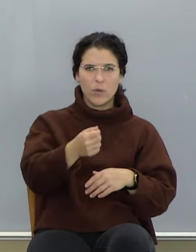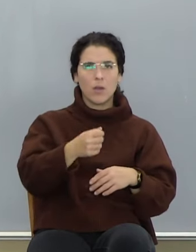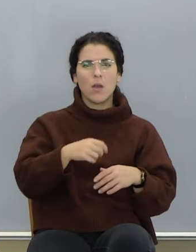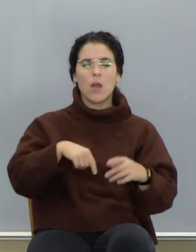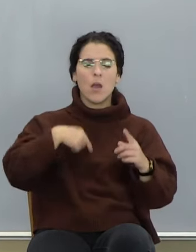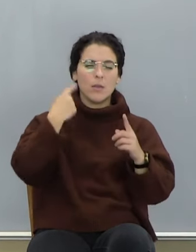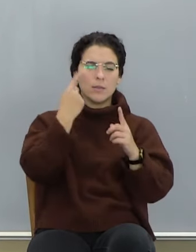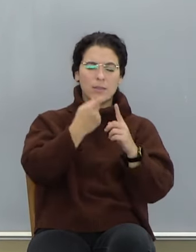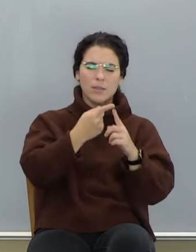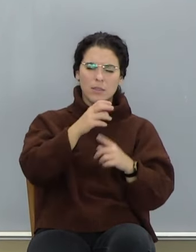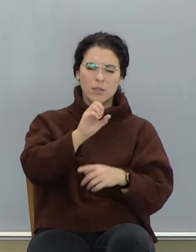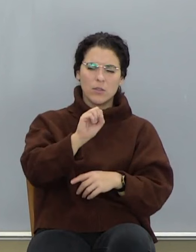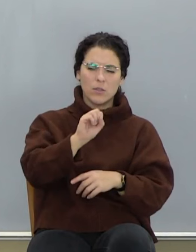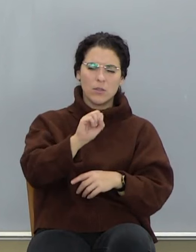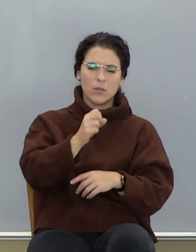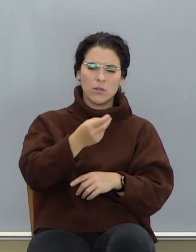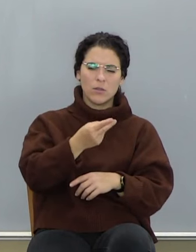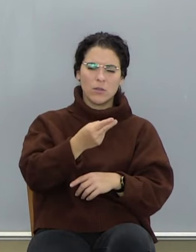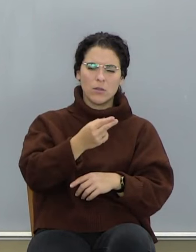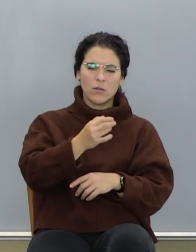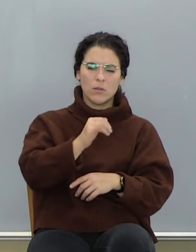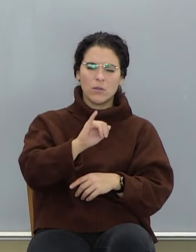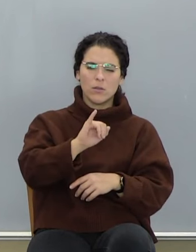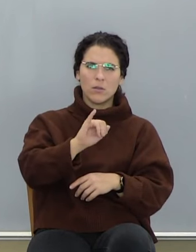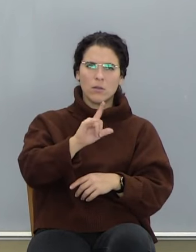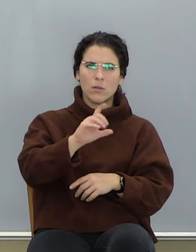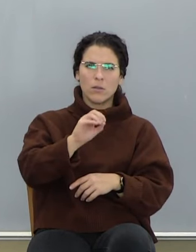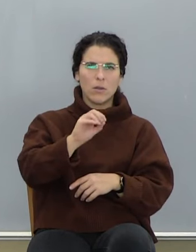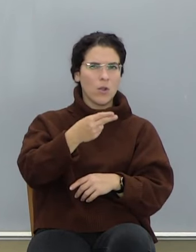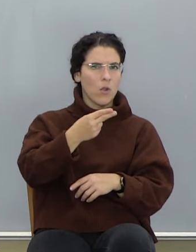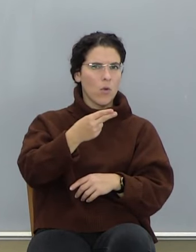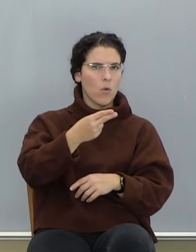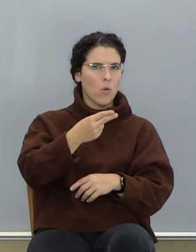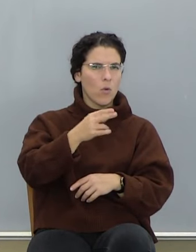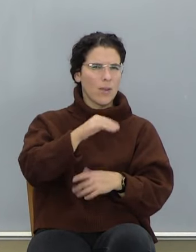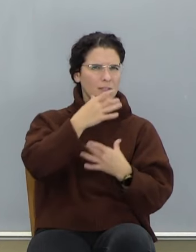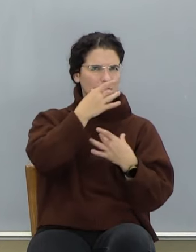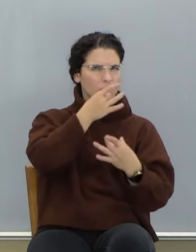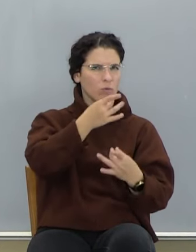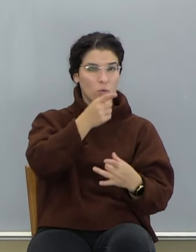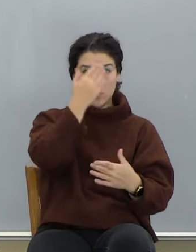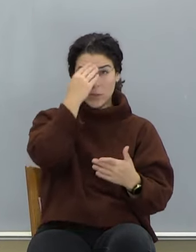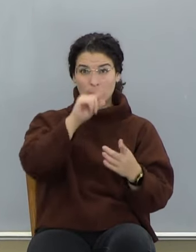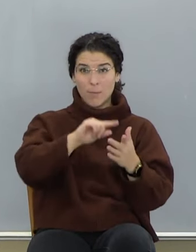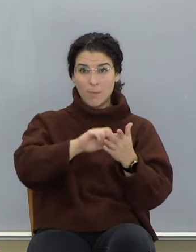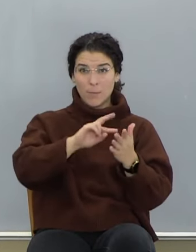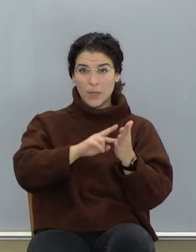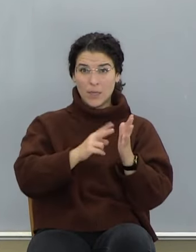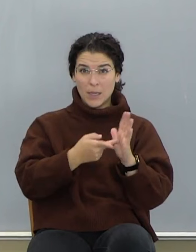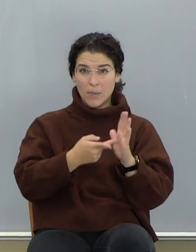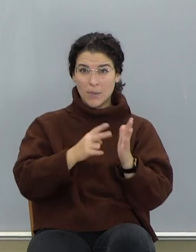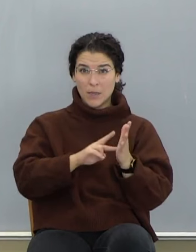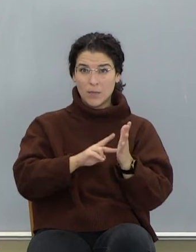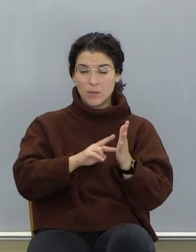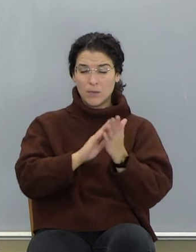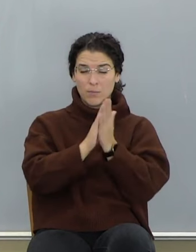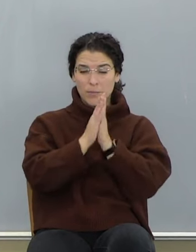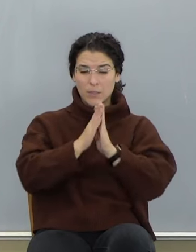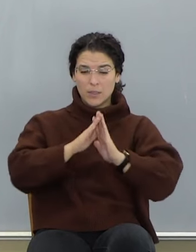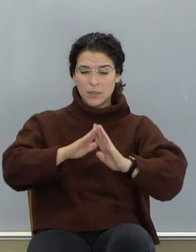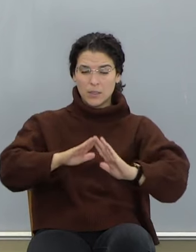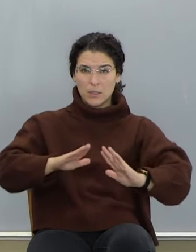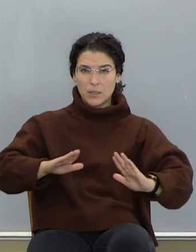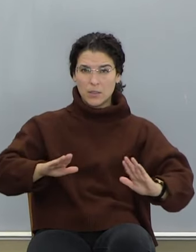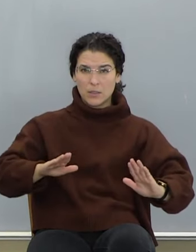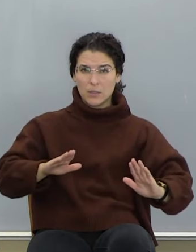Until Shiloh. Isn't that interesting? You know what Shiloh means, right? Peace. Isn't Jesus, according to